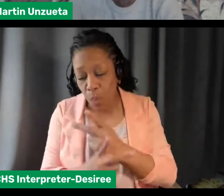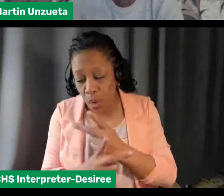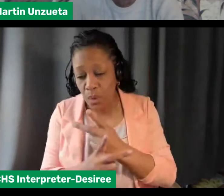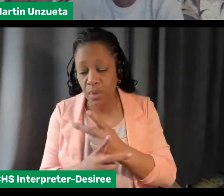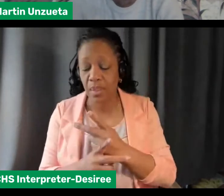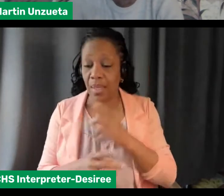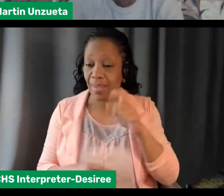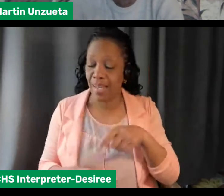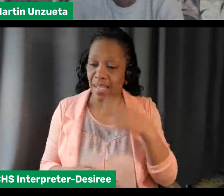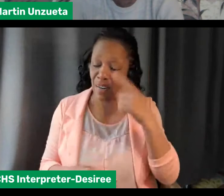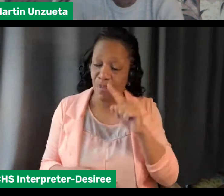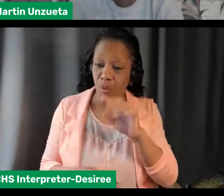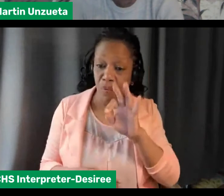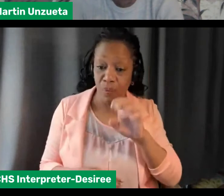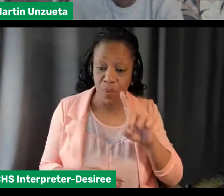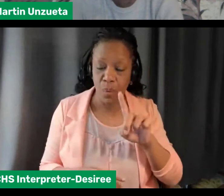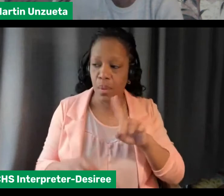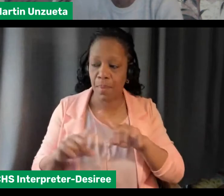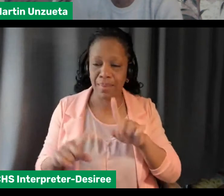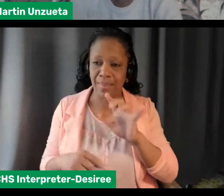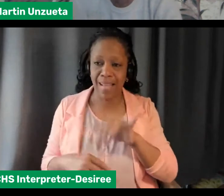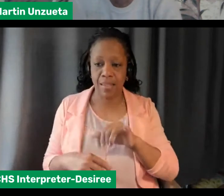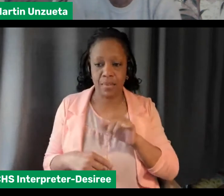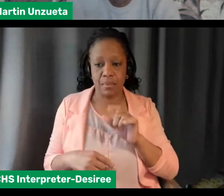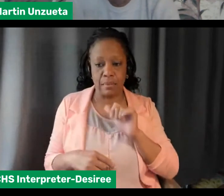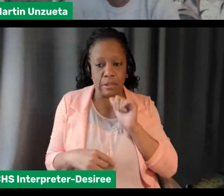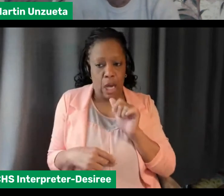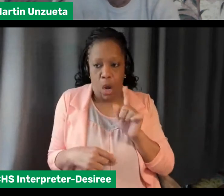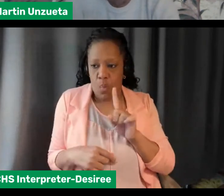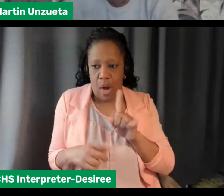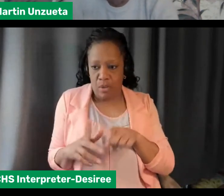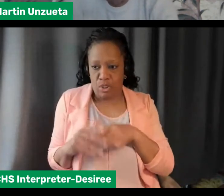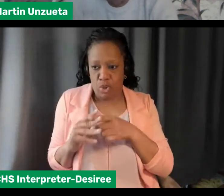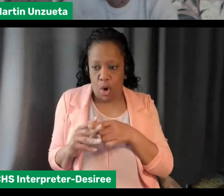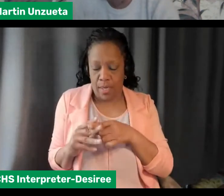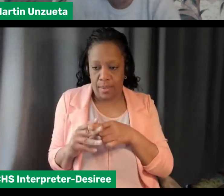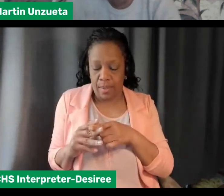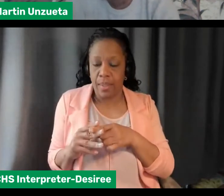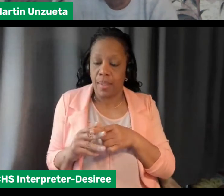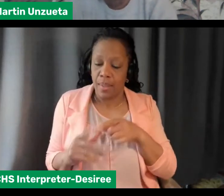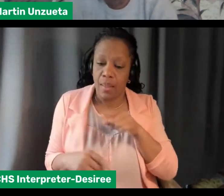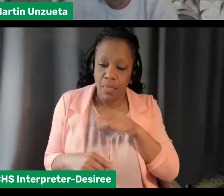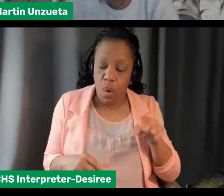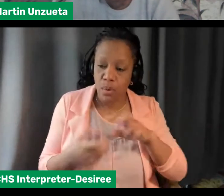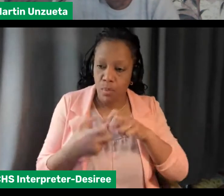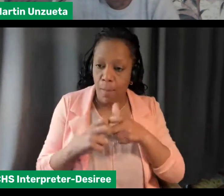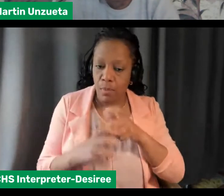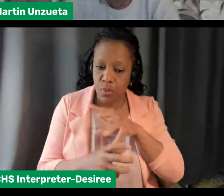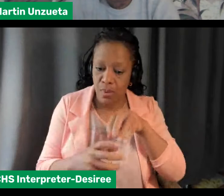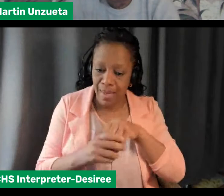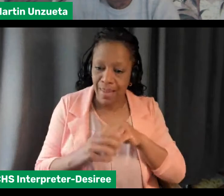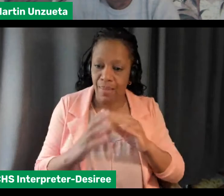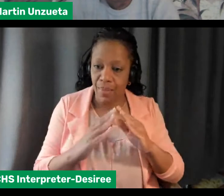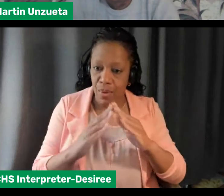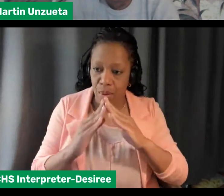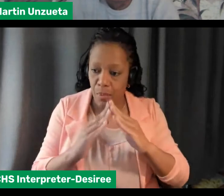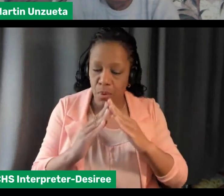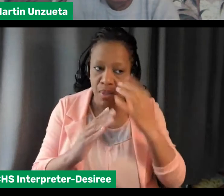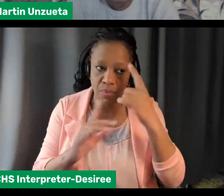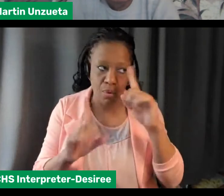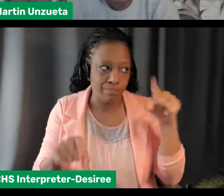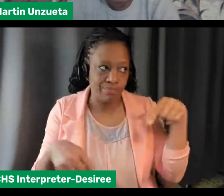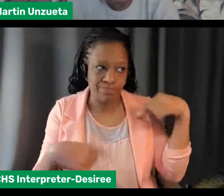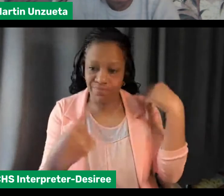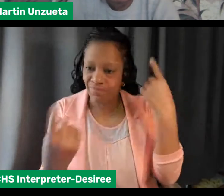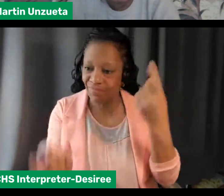where they started. These issues have been in our communities for a very long time. So on an ongoing basis, our 3 cooperatives